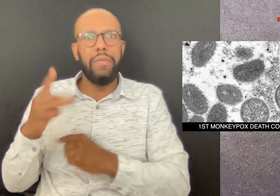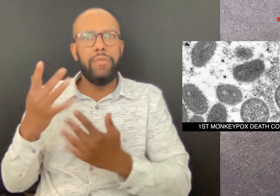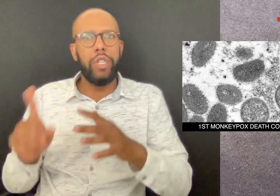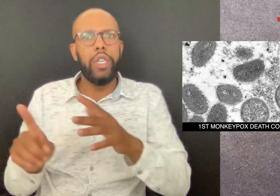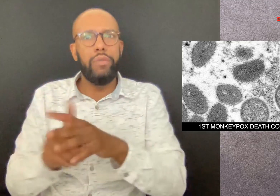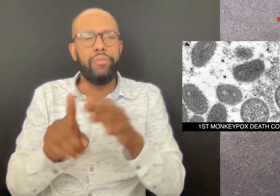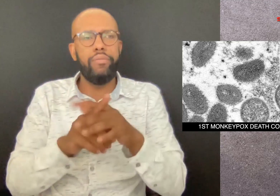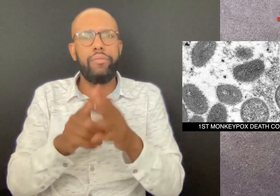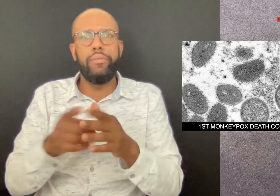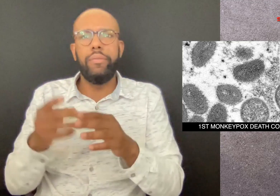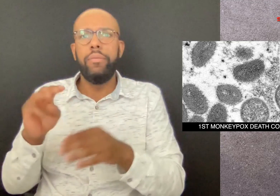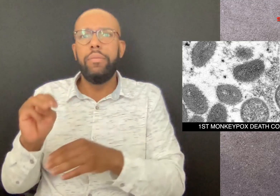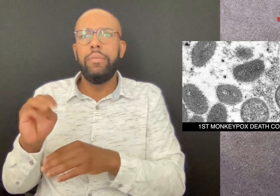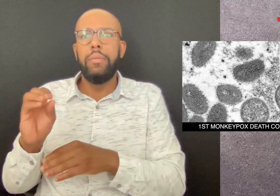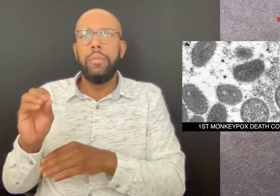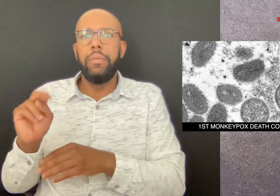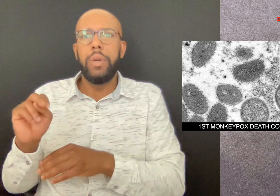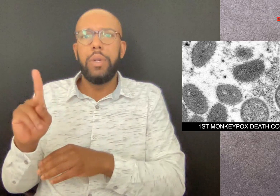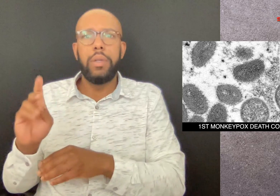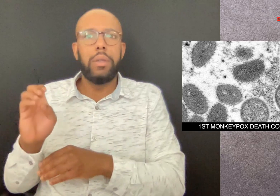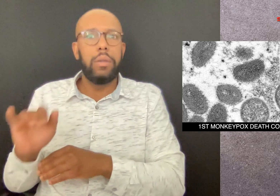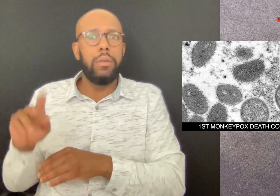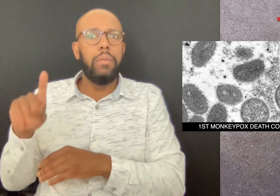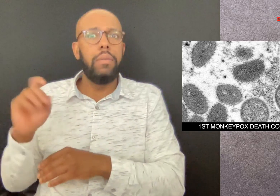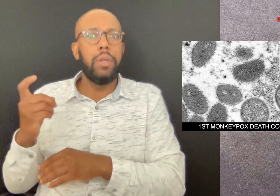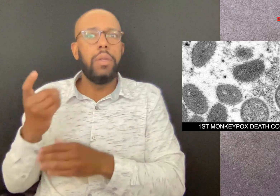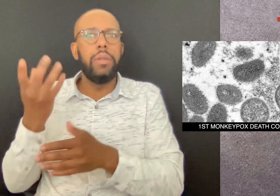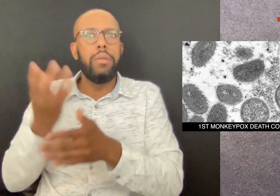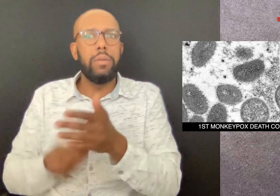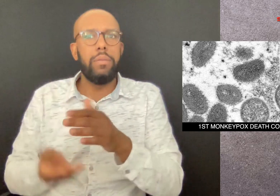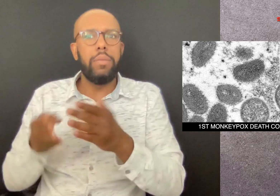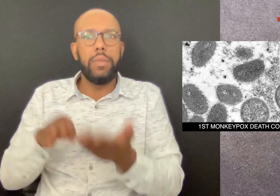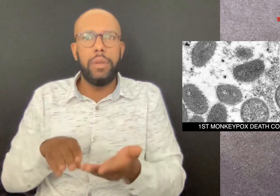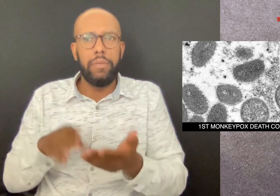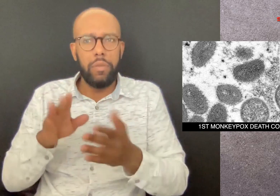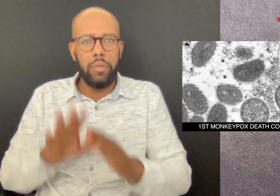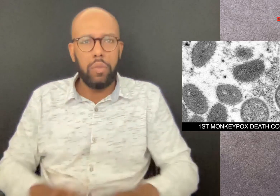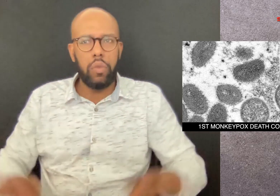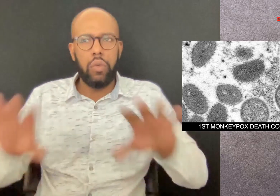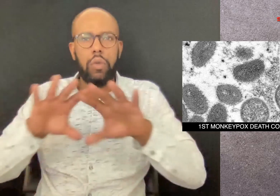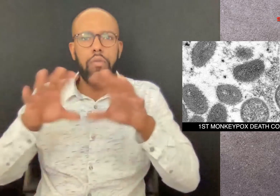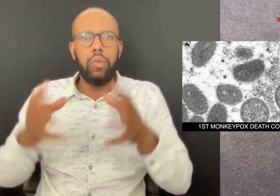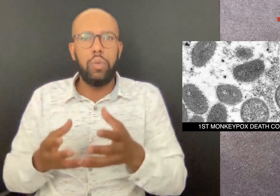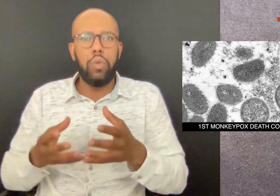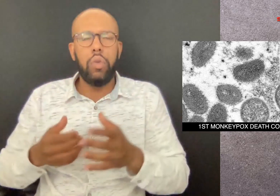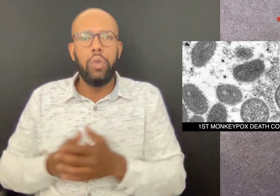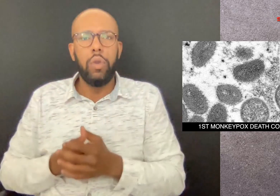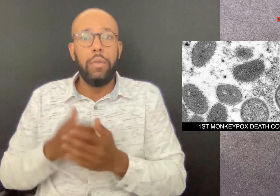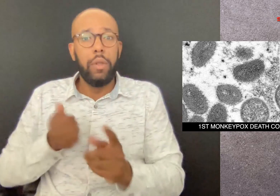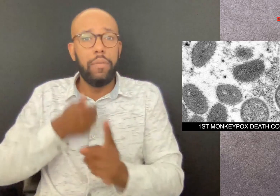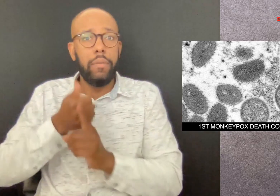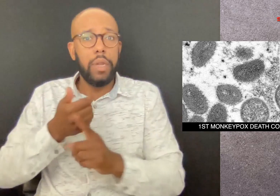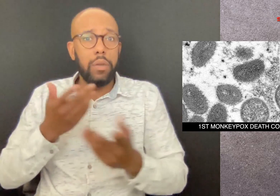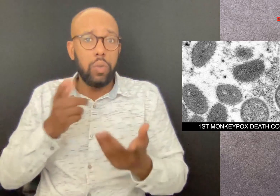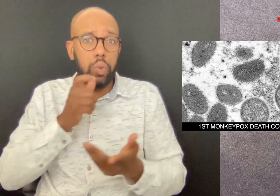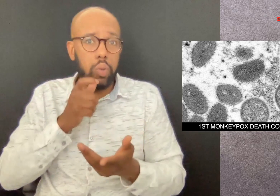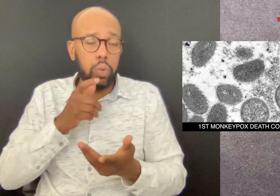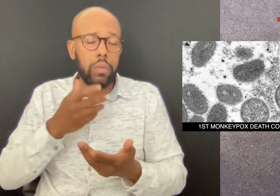there have been 18 reported monkeypox deaths around the world and typically it